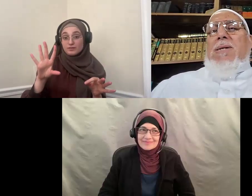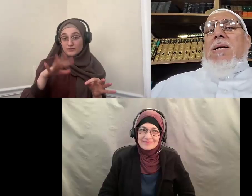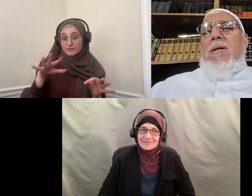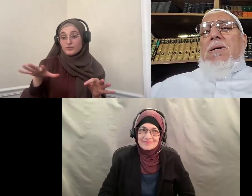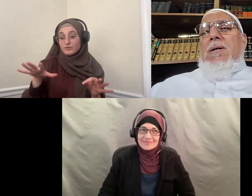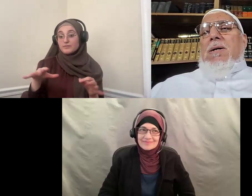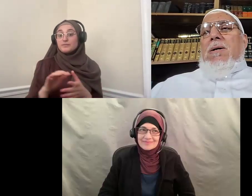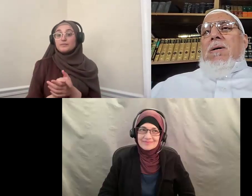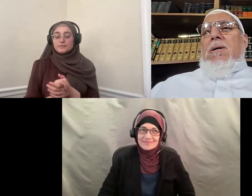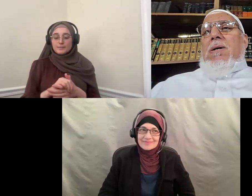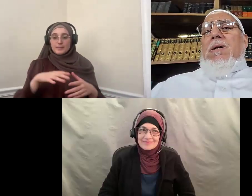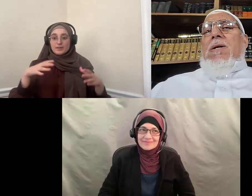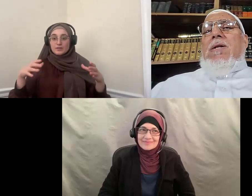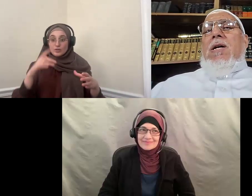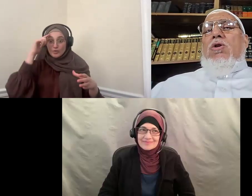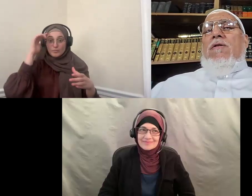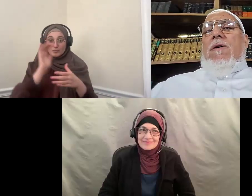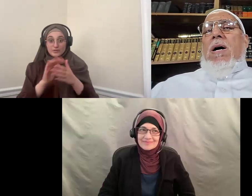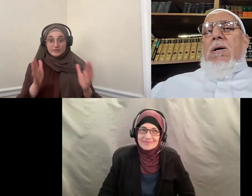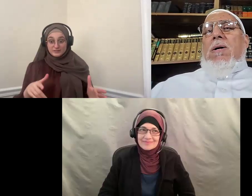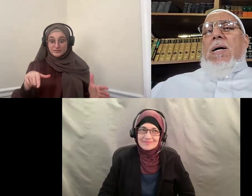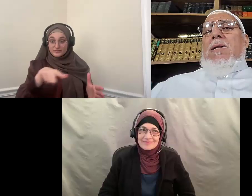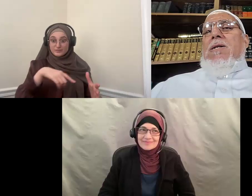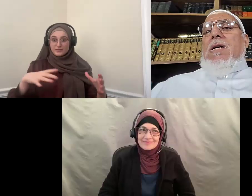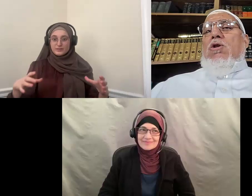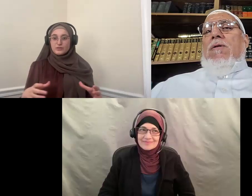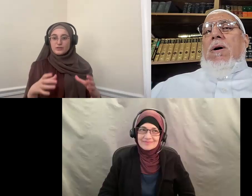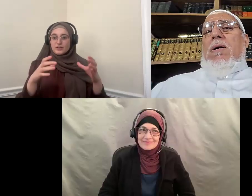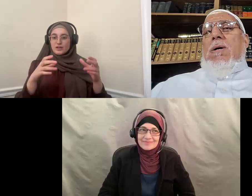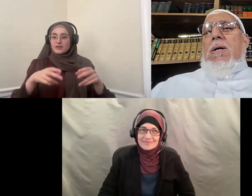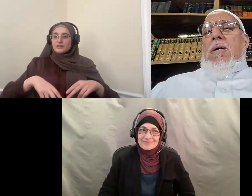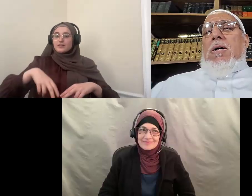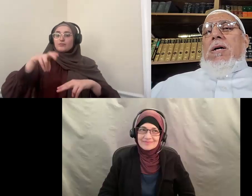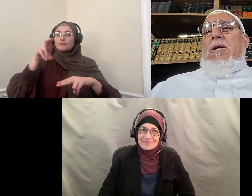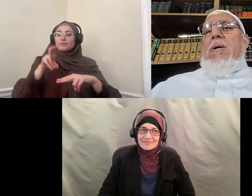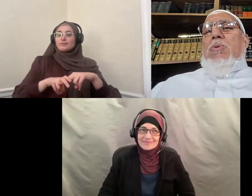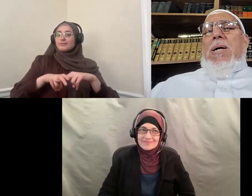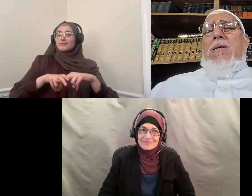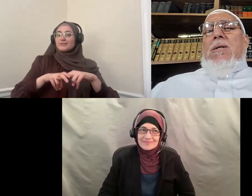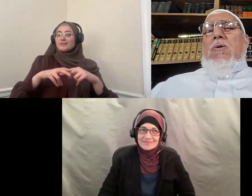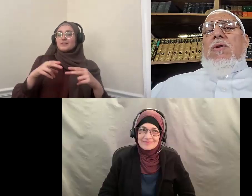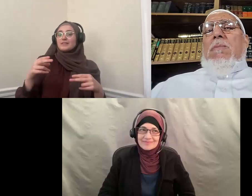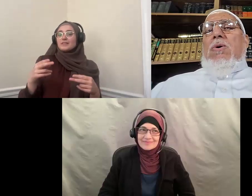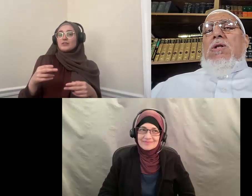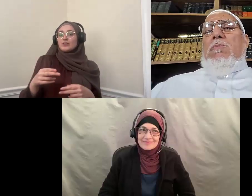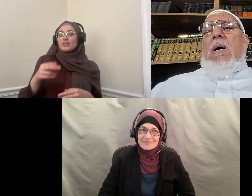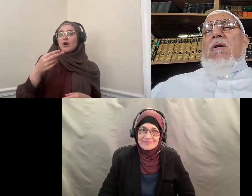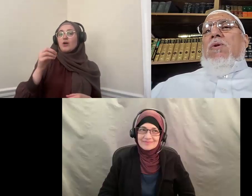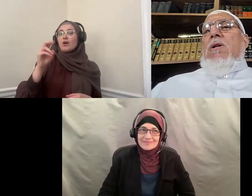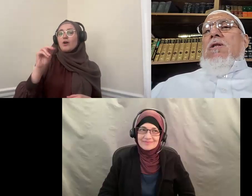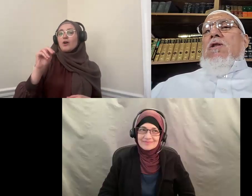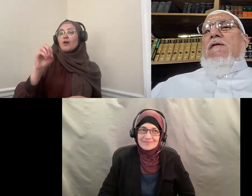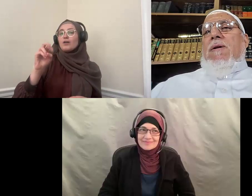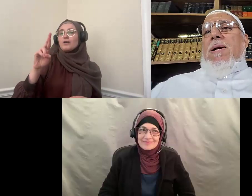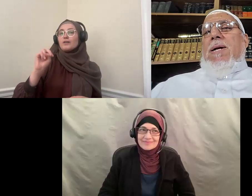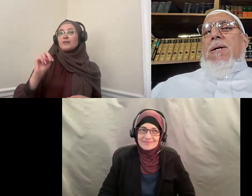be seated in the seat of honor, at the seat of honor, in the presence of the most